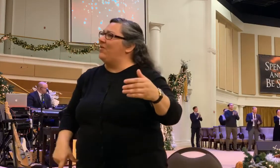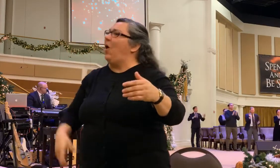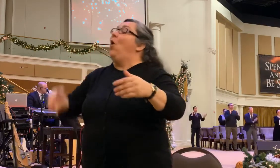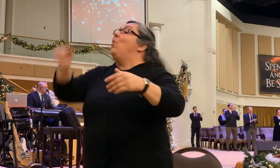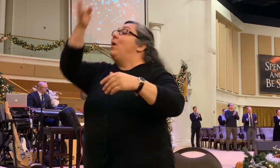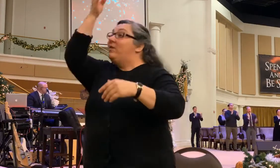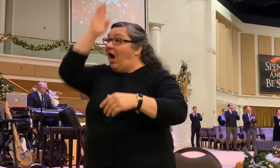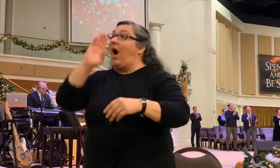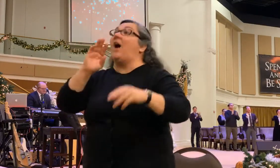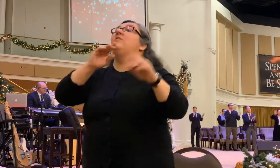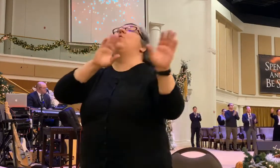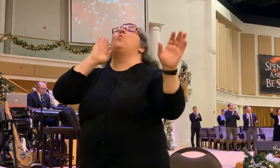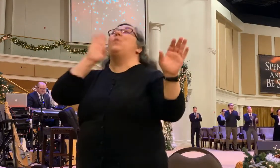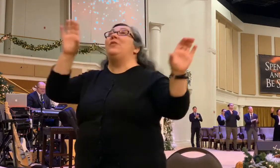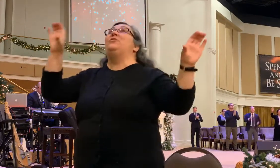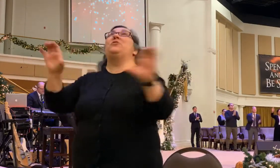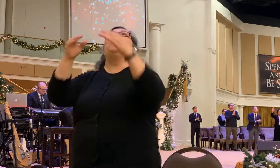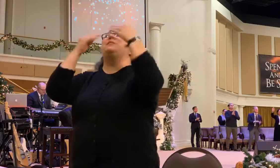God is going to do.